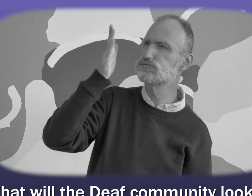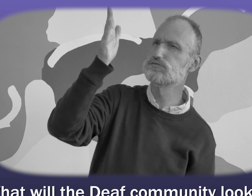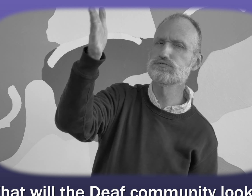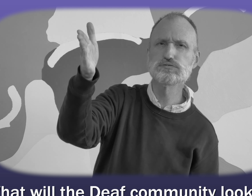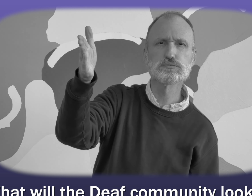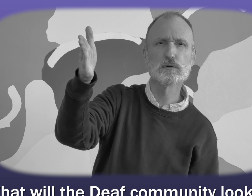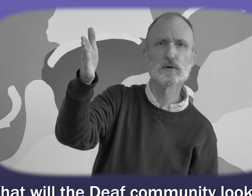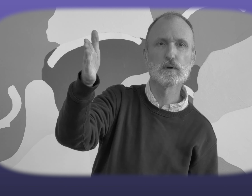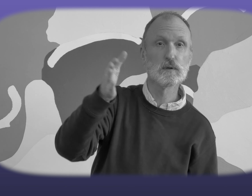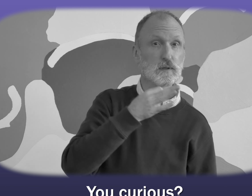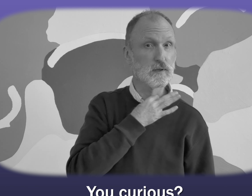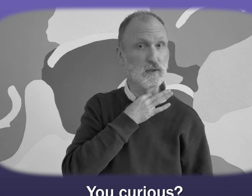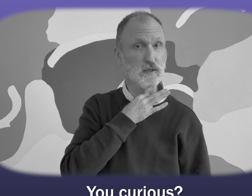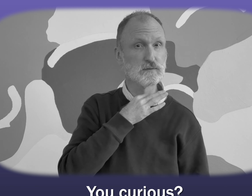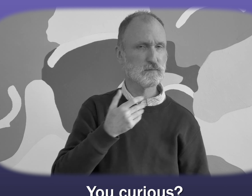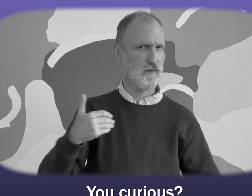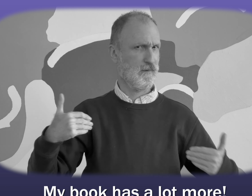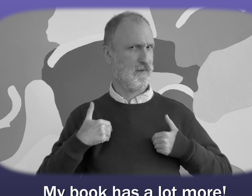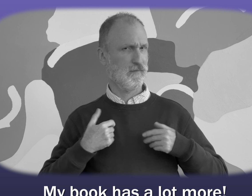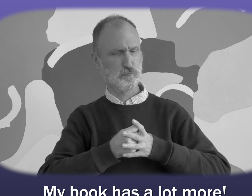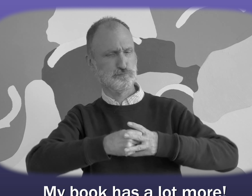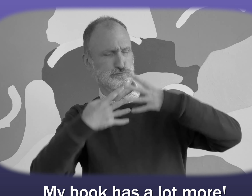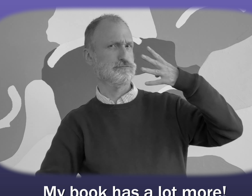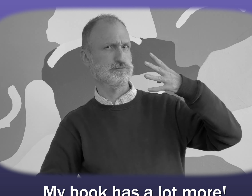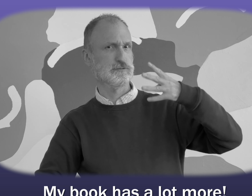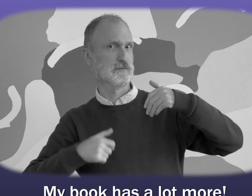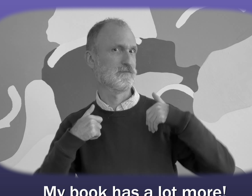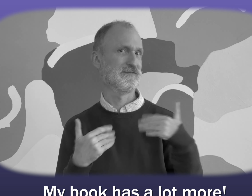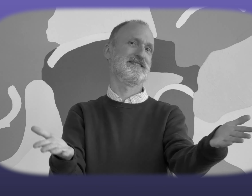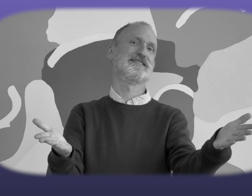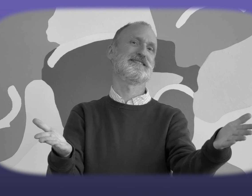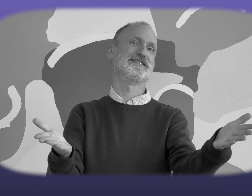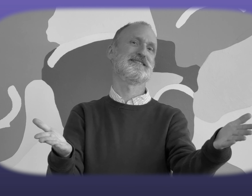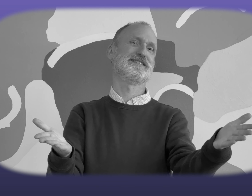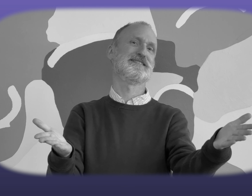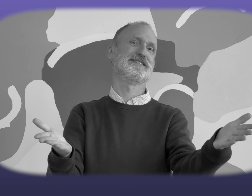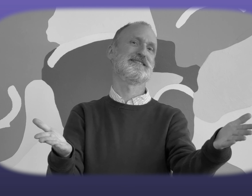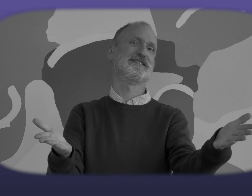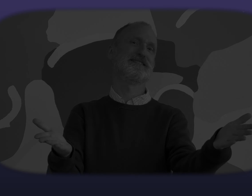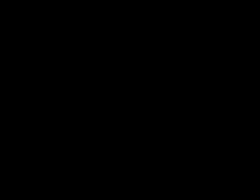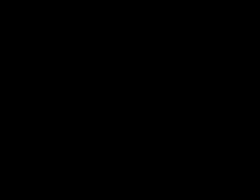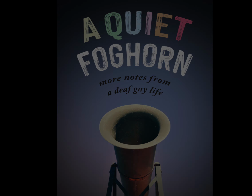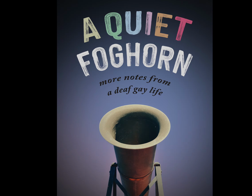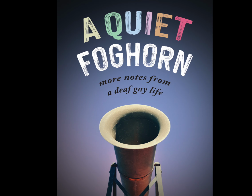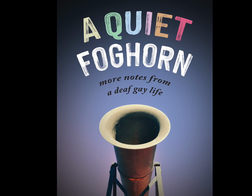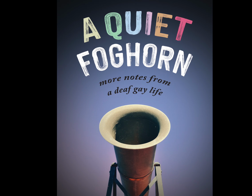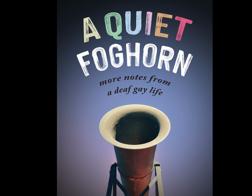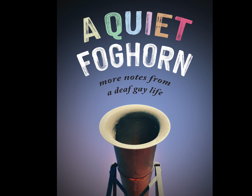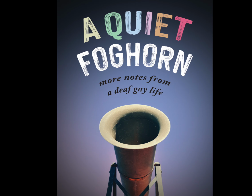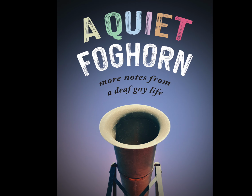a hundred years from now? You curious? My book has a lot more. That And